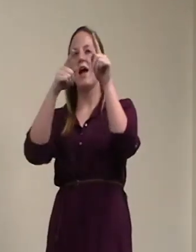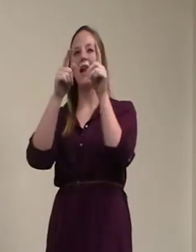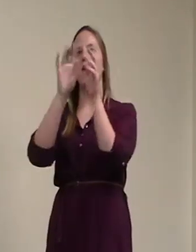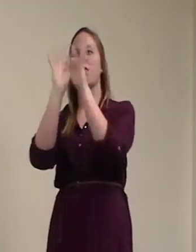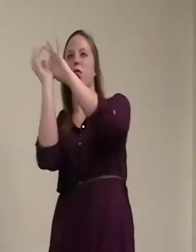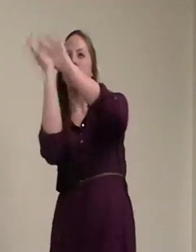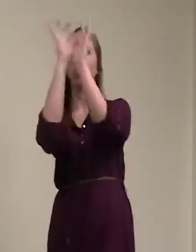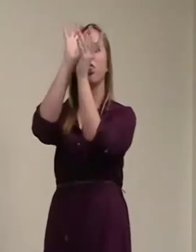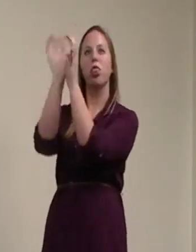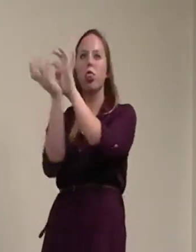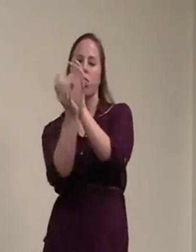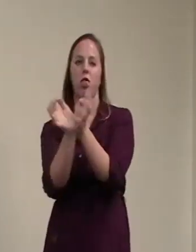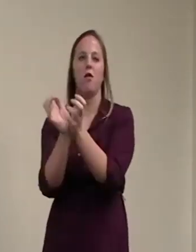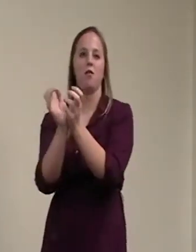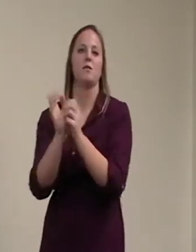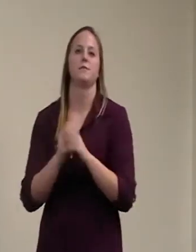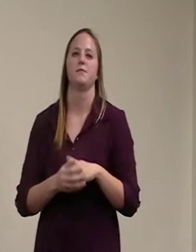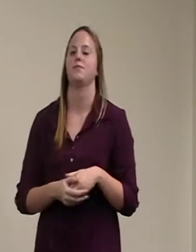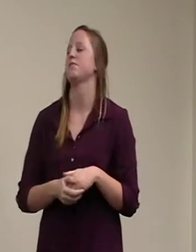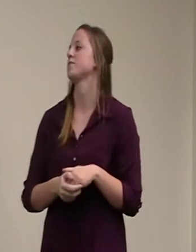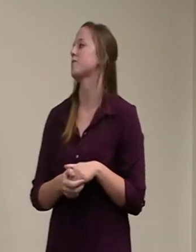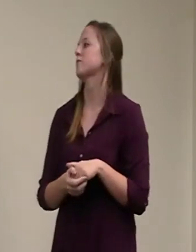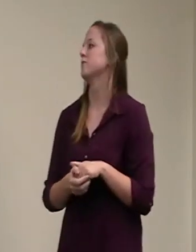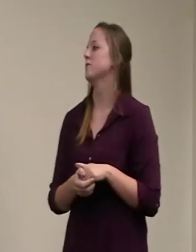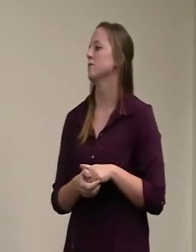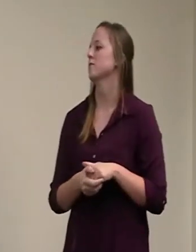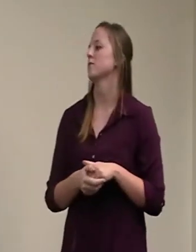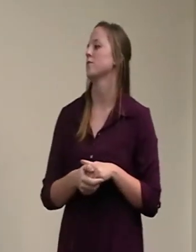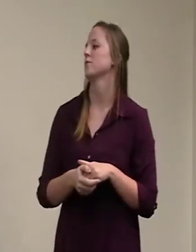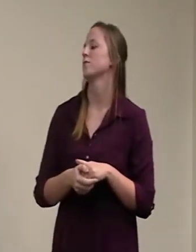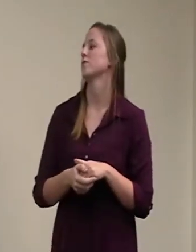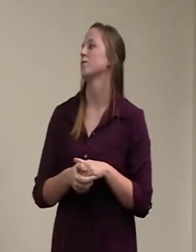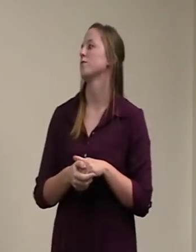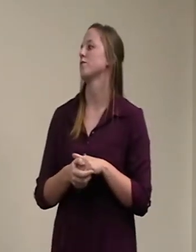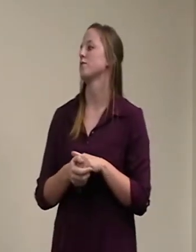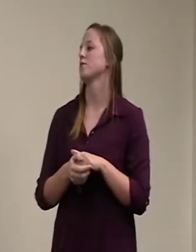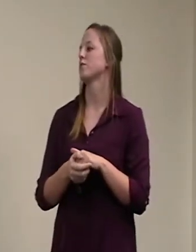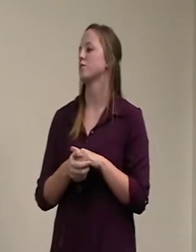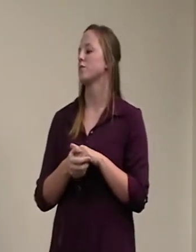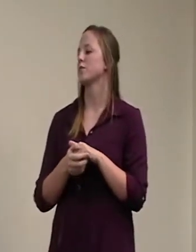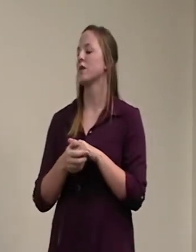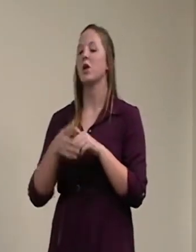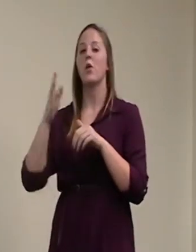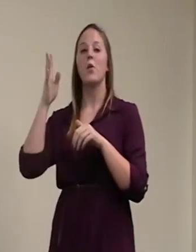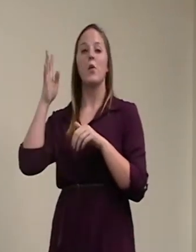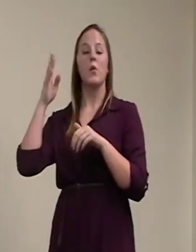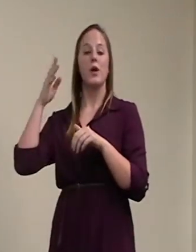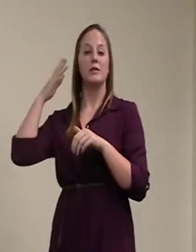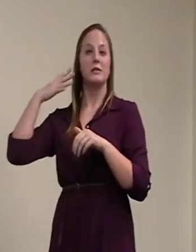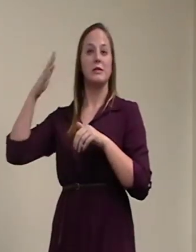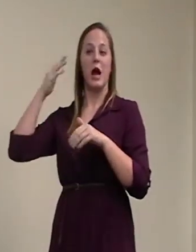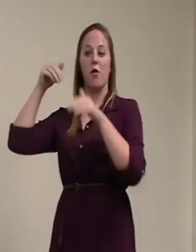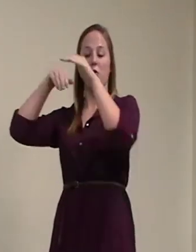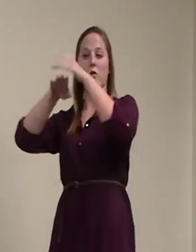and those hairs, when they move, they trigger nerve impulses up the auditory nerve to the brain.